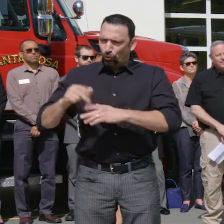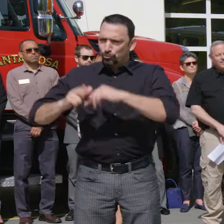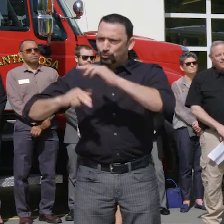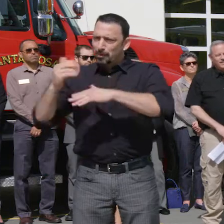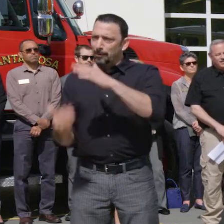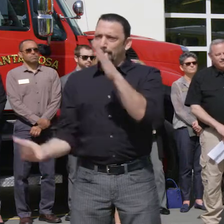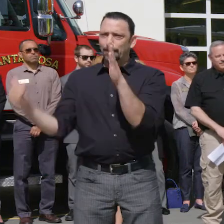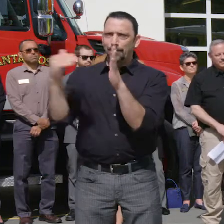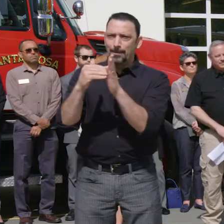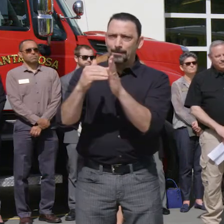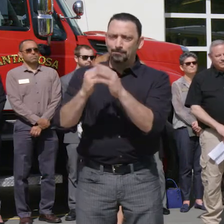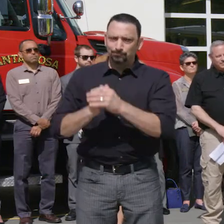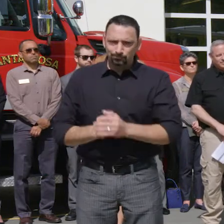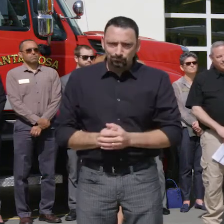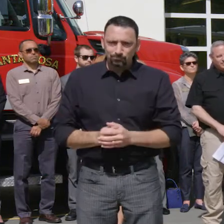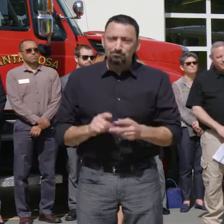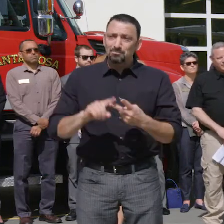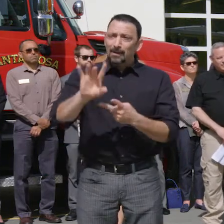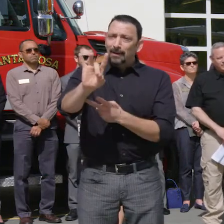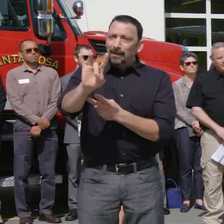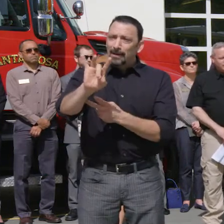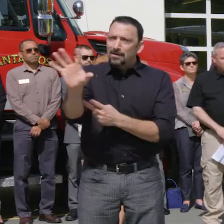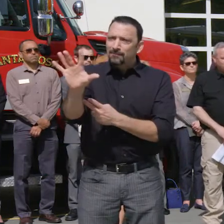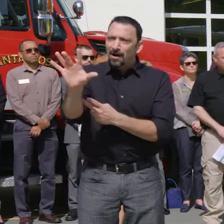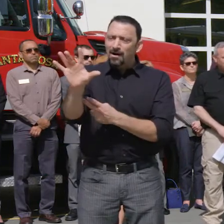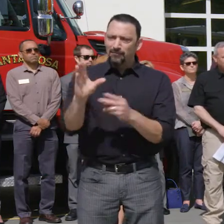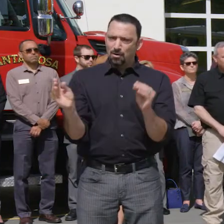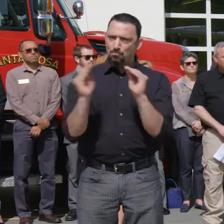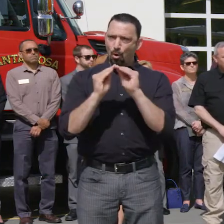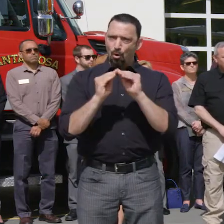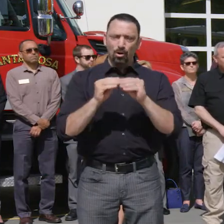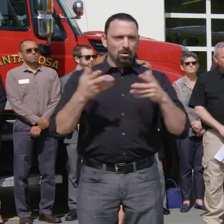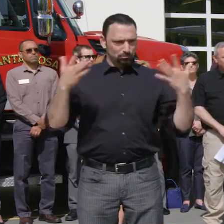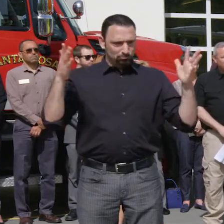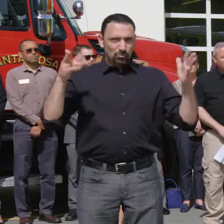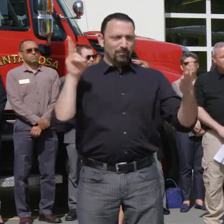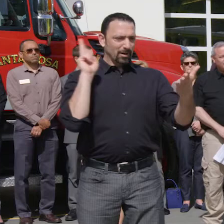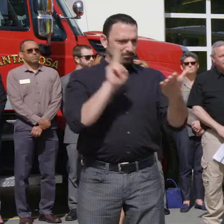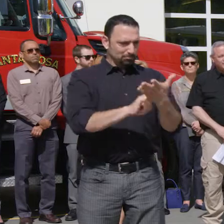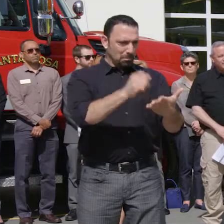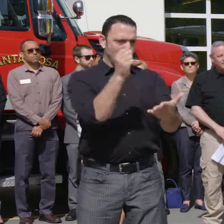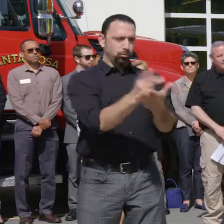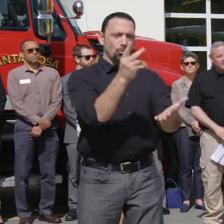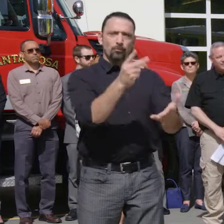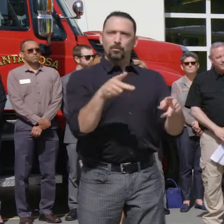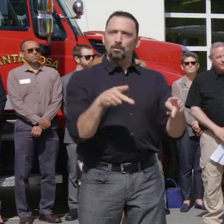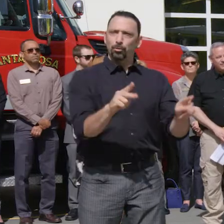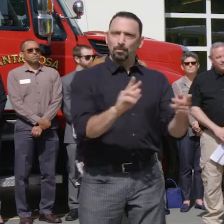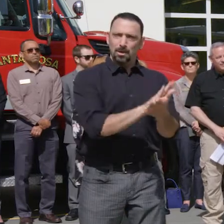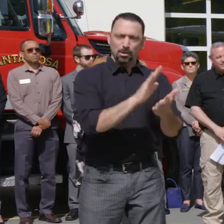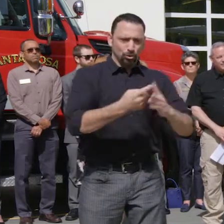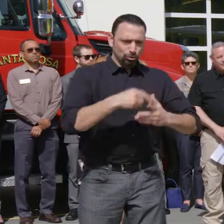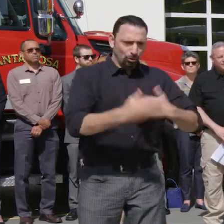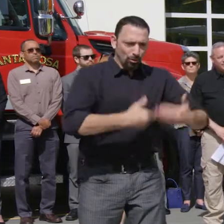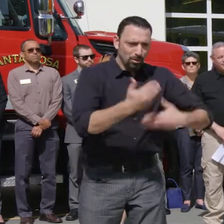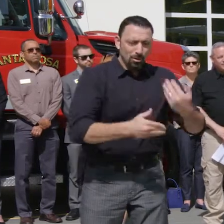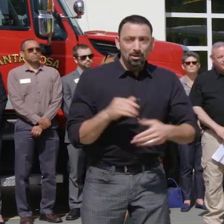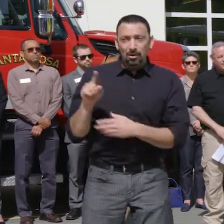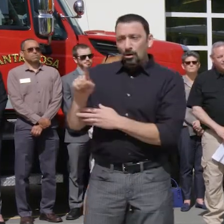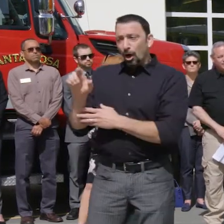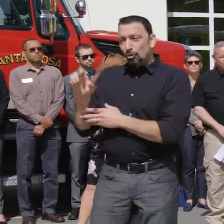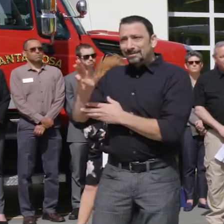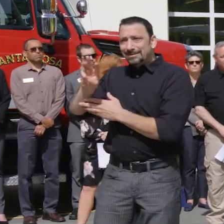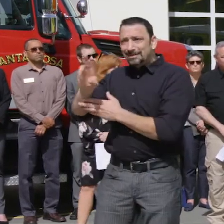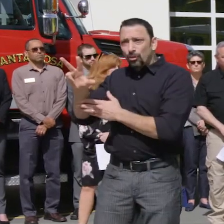by the fires. We have 85 more that have their permits, and 163 that are in the process